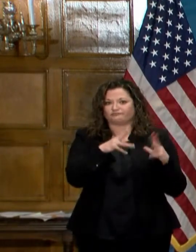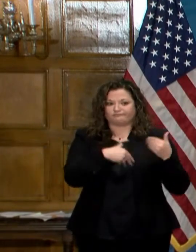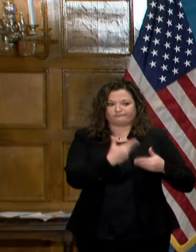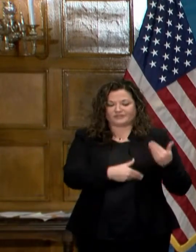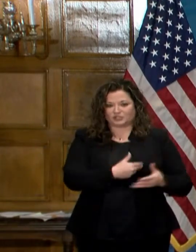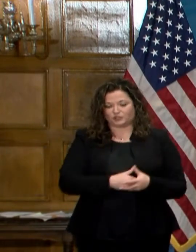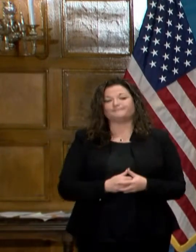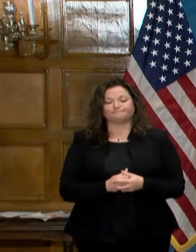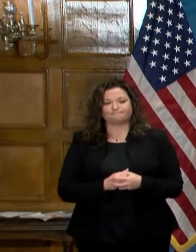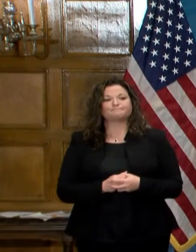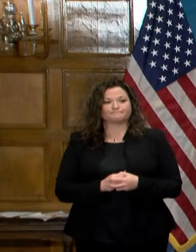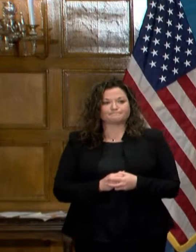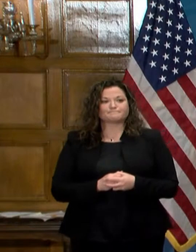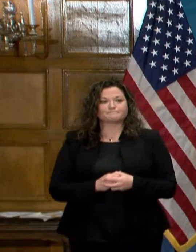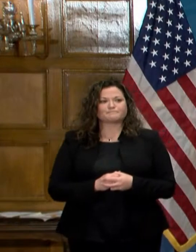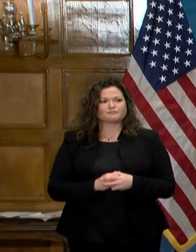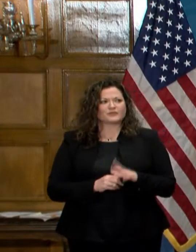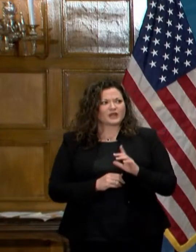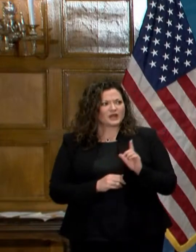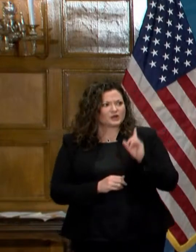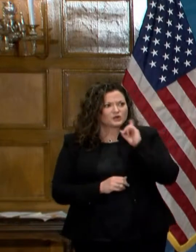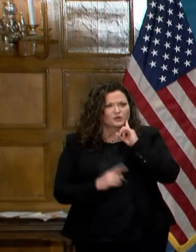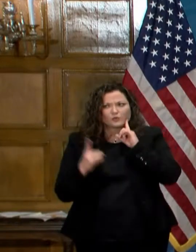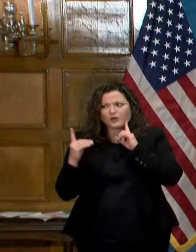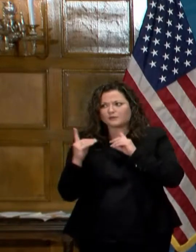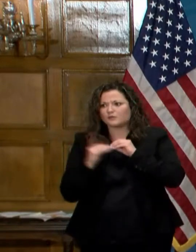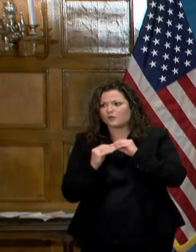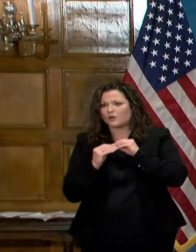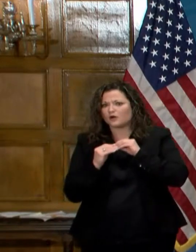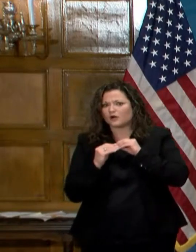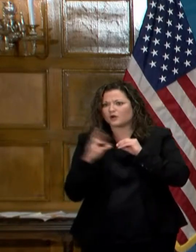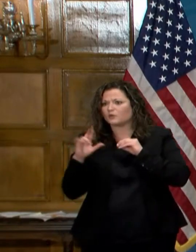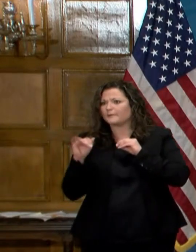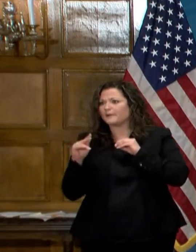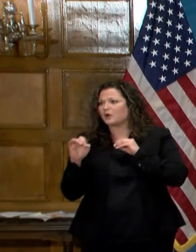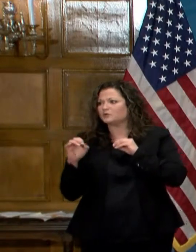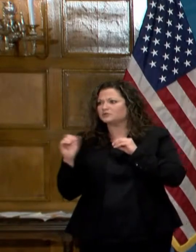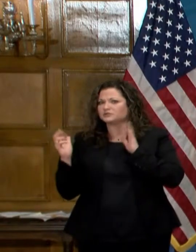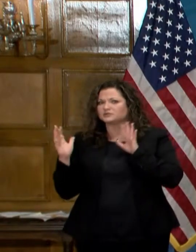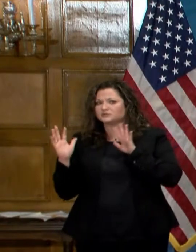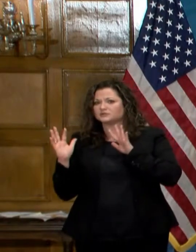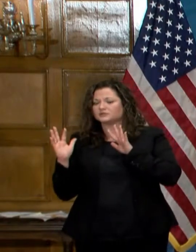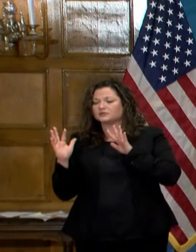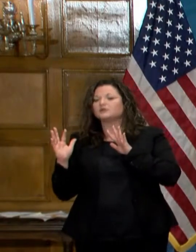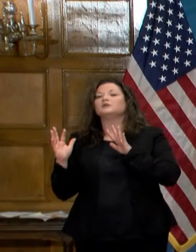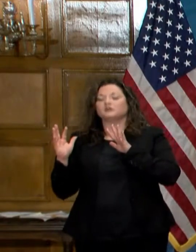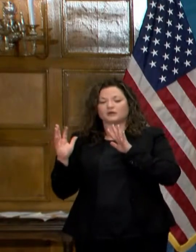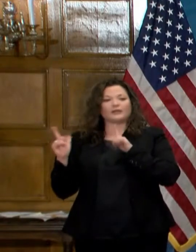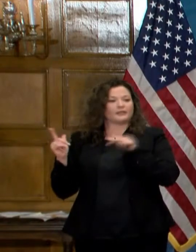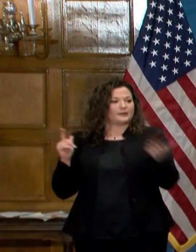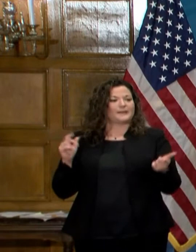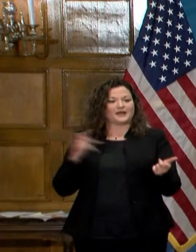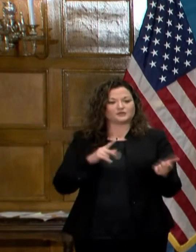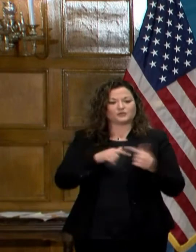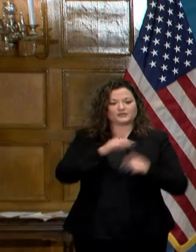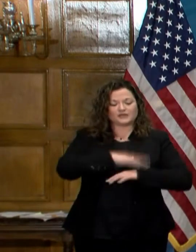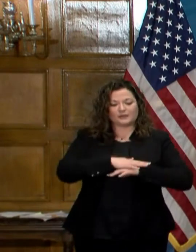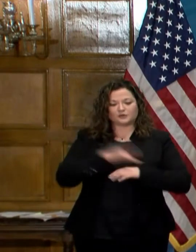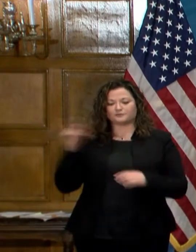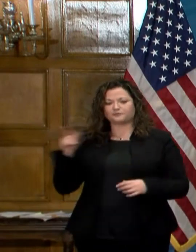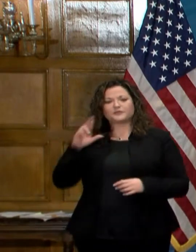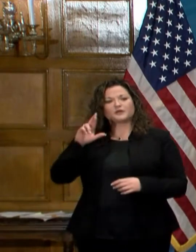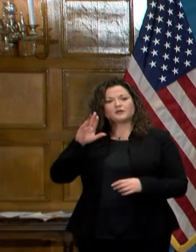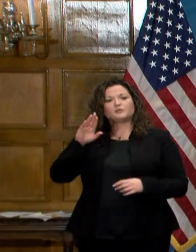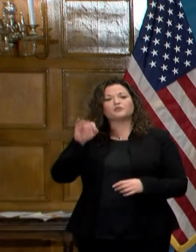one. Did I hear one more remotely? Then we'll come back to the table. Yes, good afternoon. It's Brett Rains with